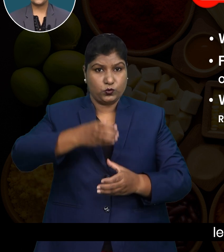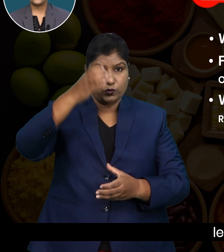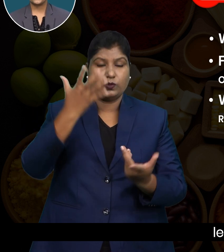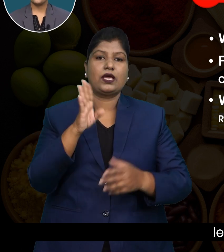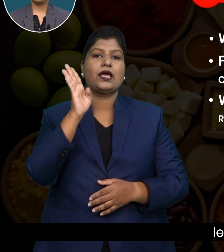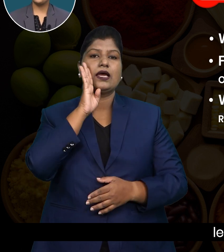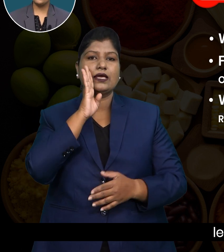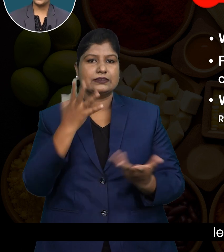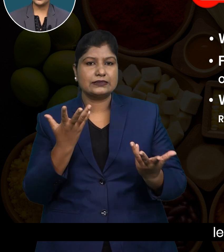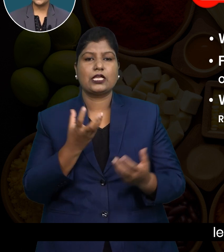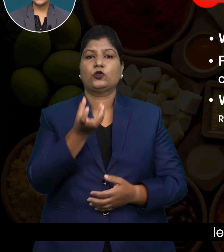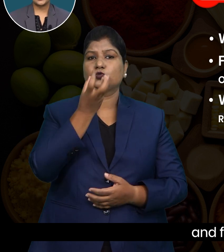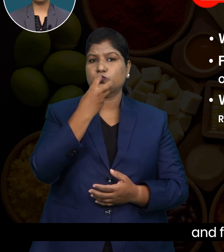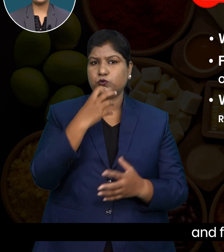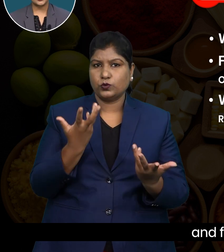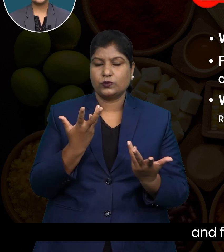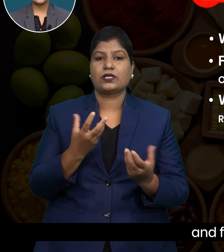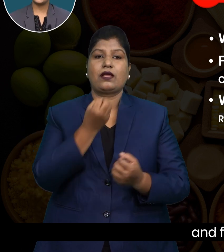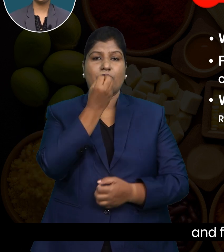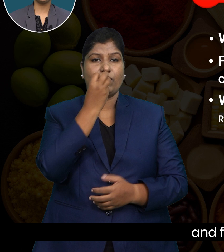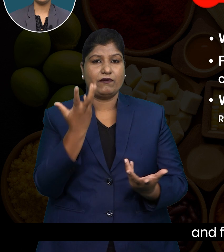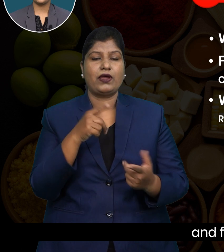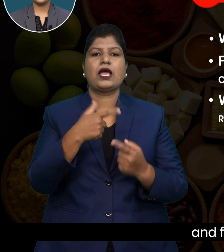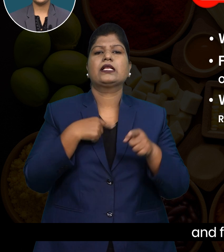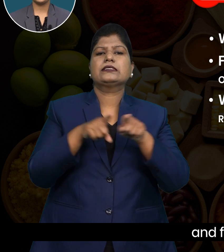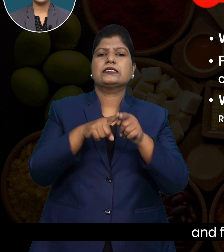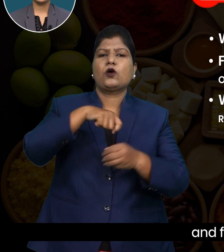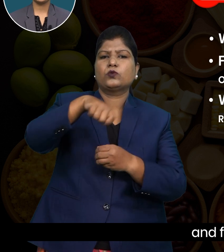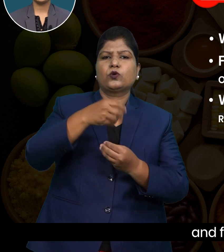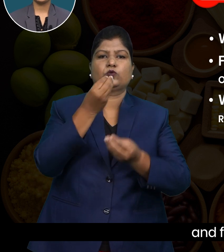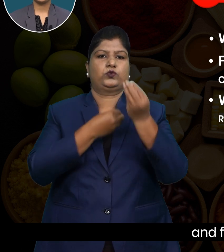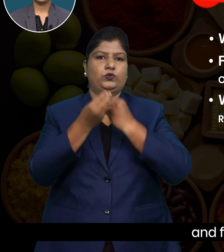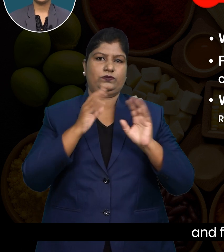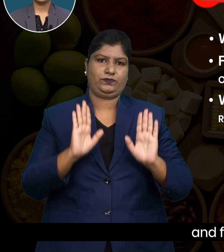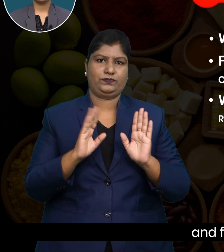leaves, fruits, and flowers as food.